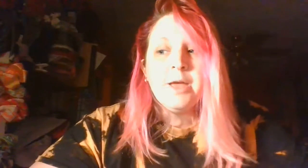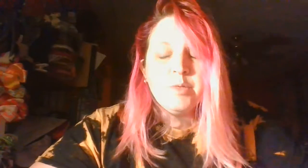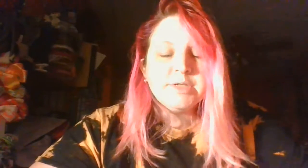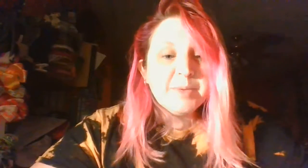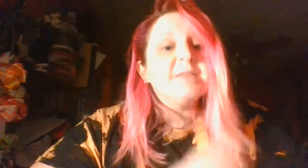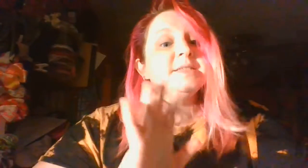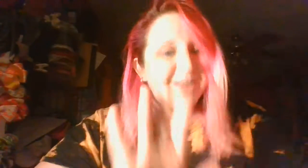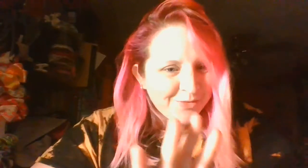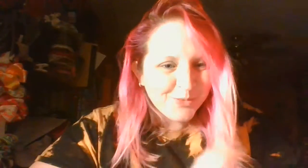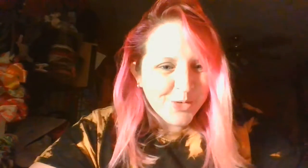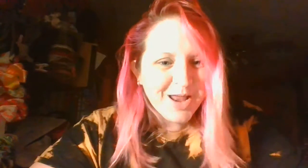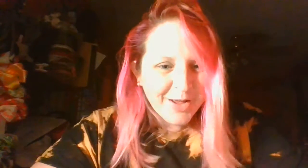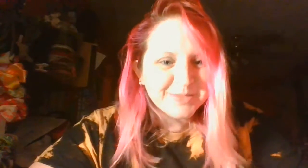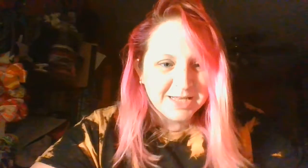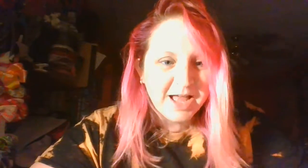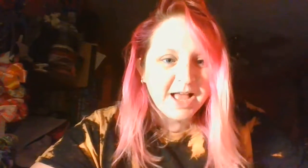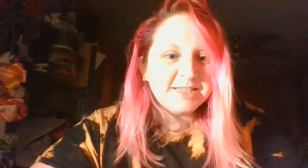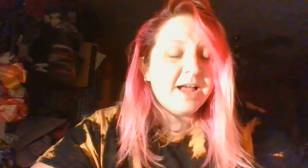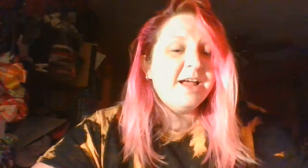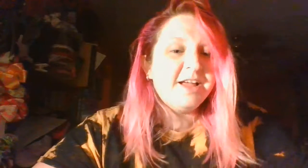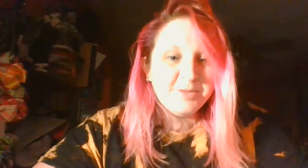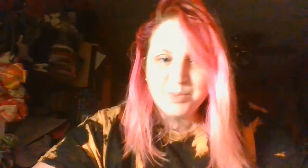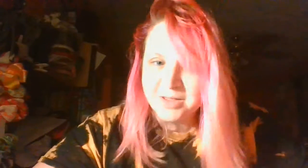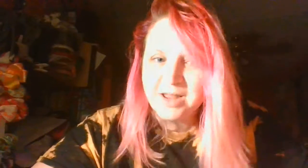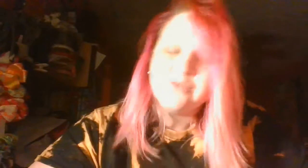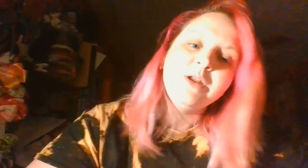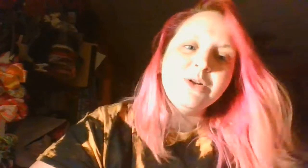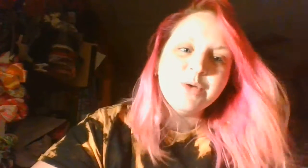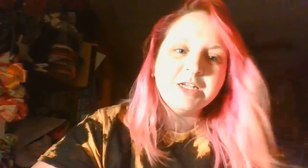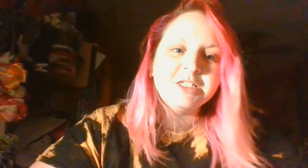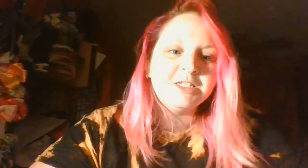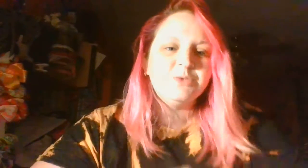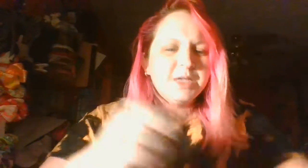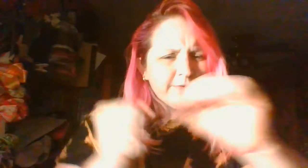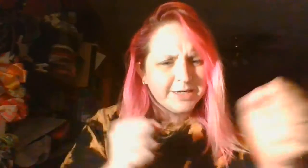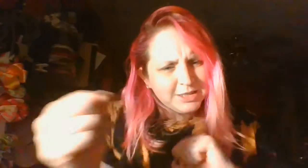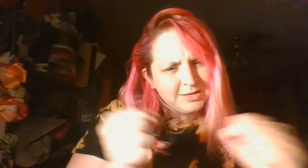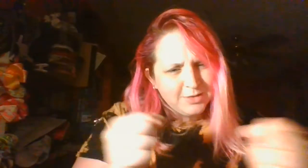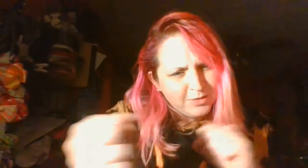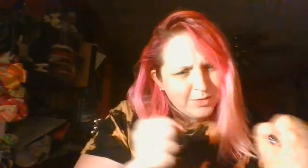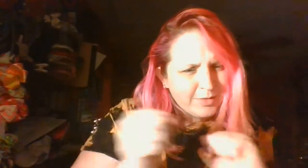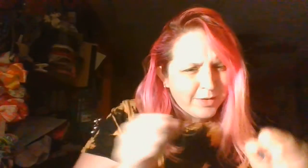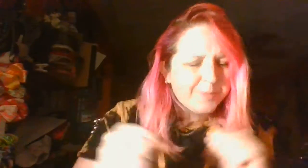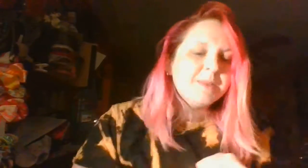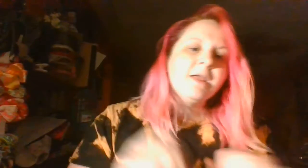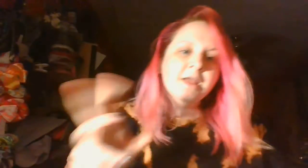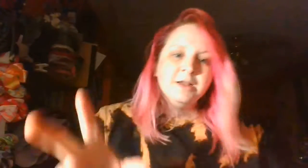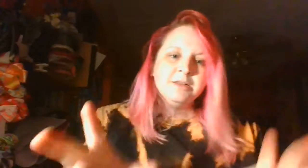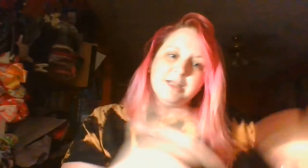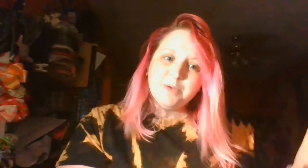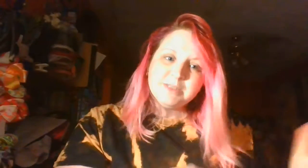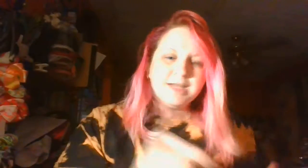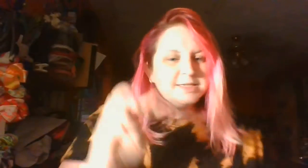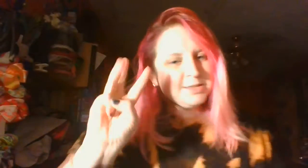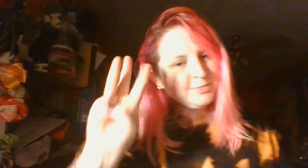we'll talk about several more times in class. I am a big fan of reiteration, go, go, go, go, go. Like the book says,